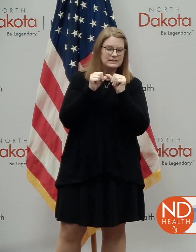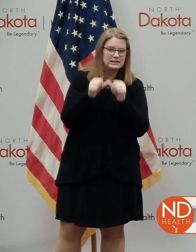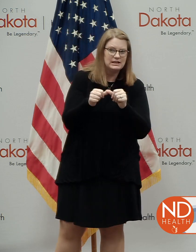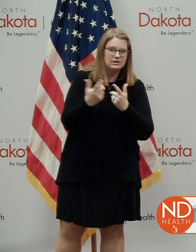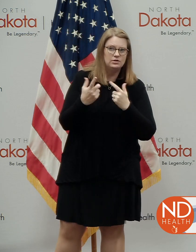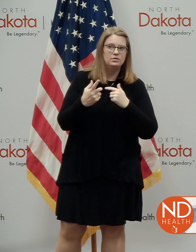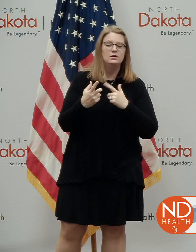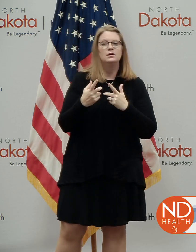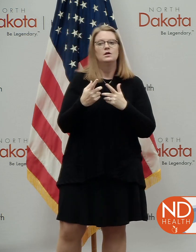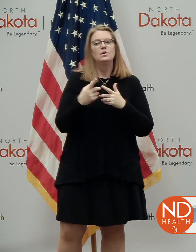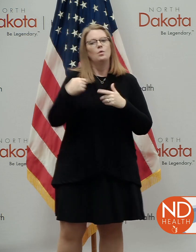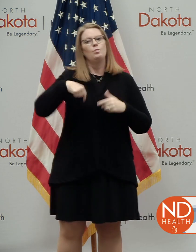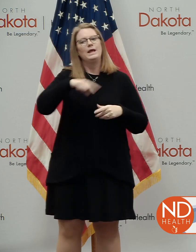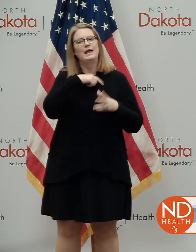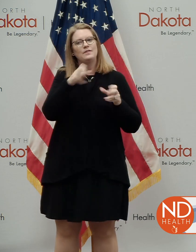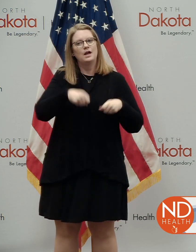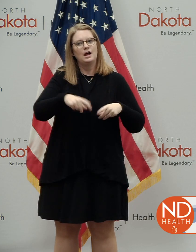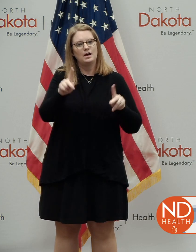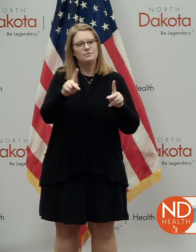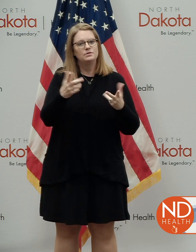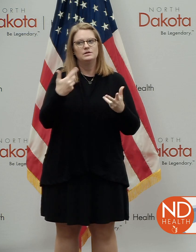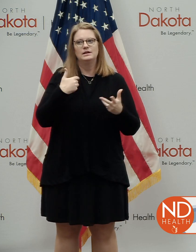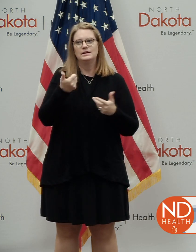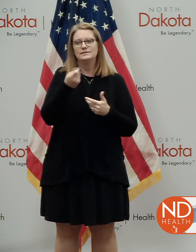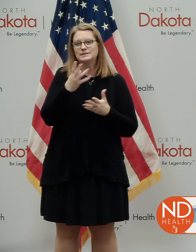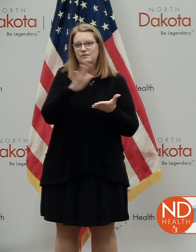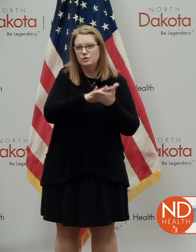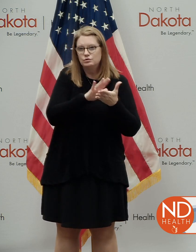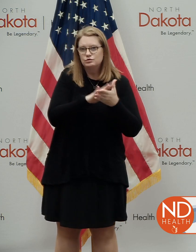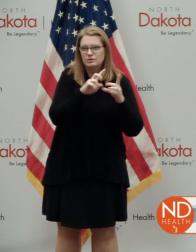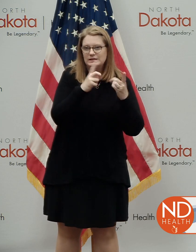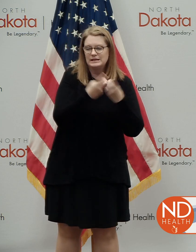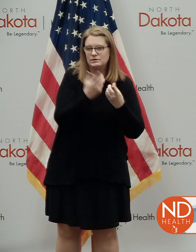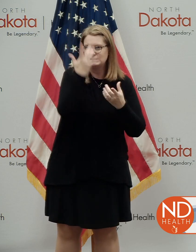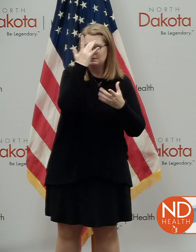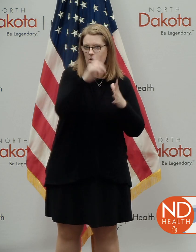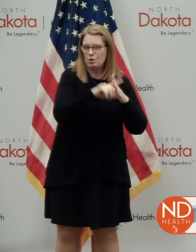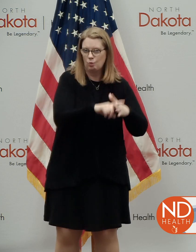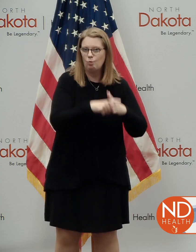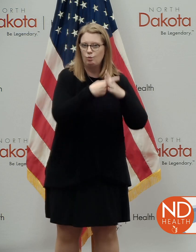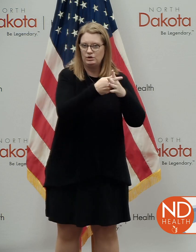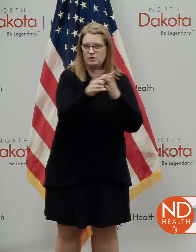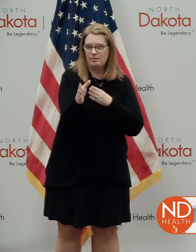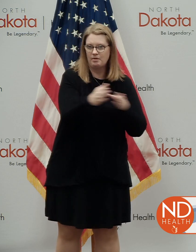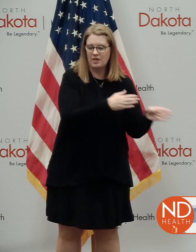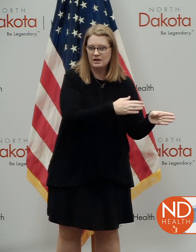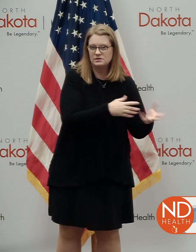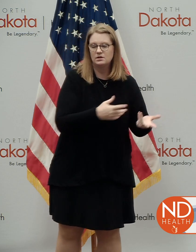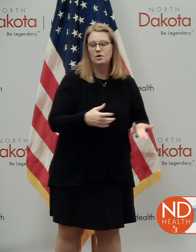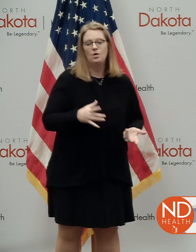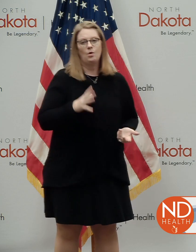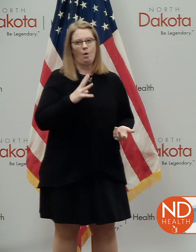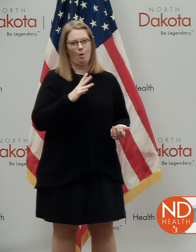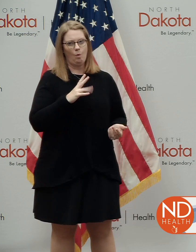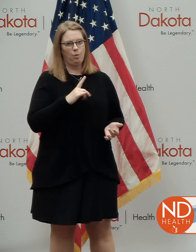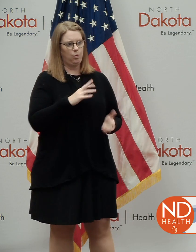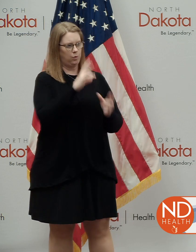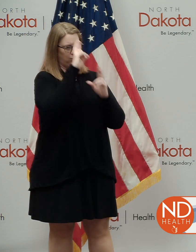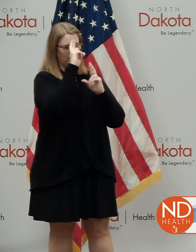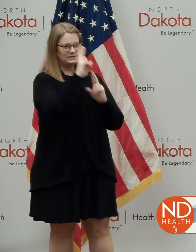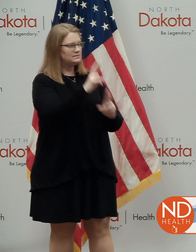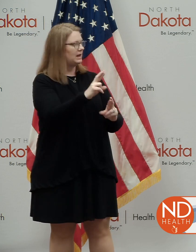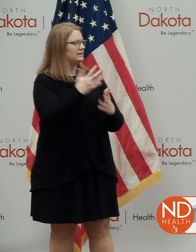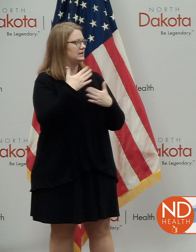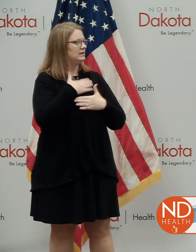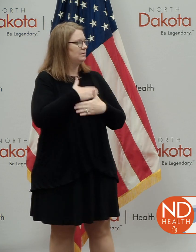the opportunity to view several school districts' smart restart plans. And I have immense amount of respect